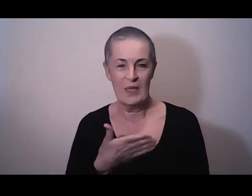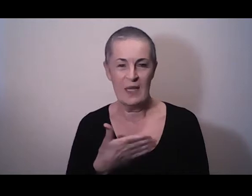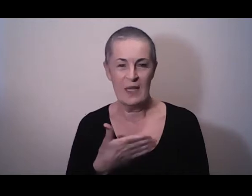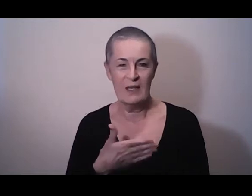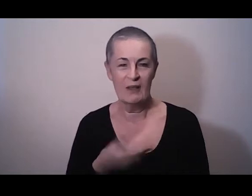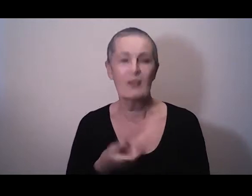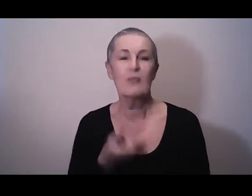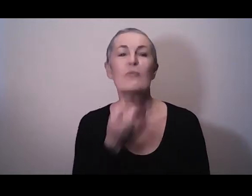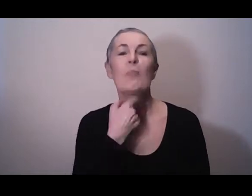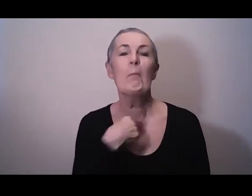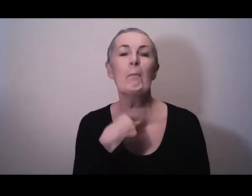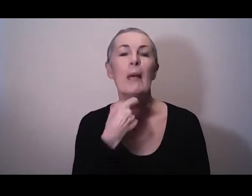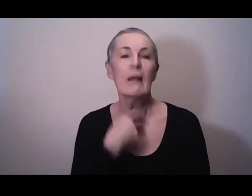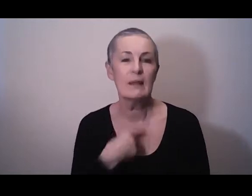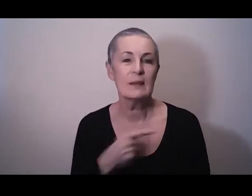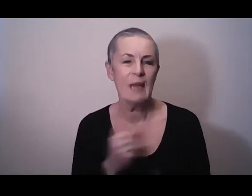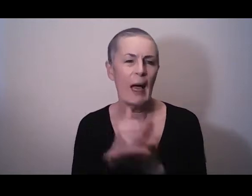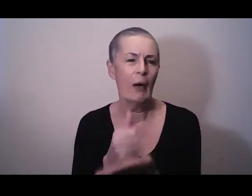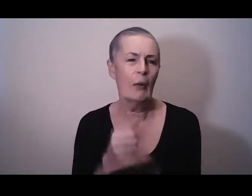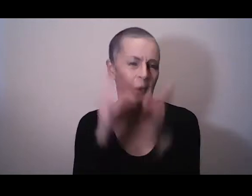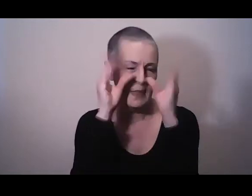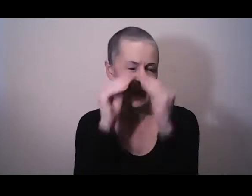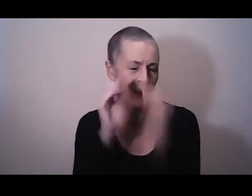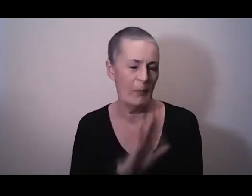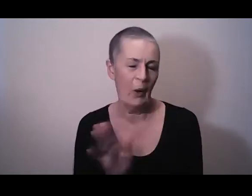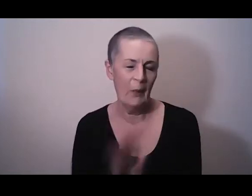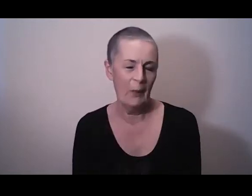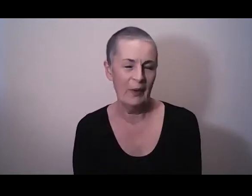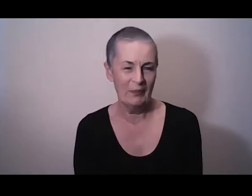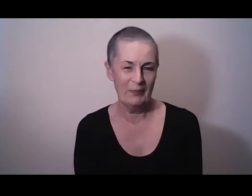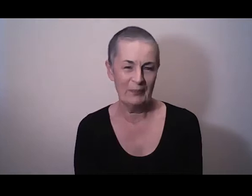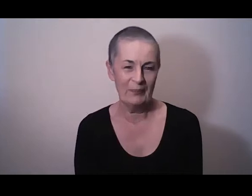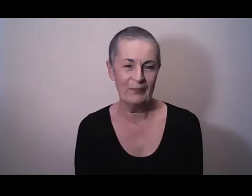swallow pills and potions.